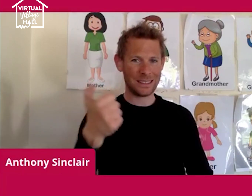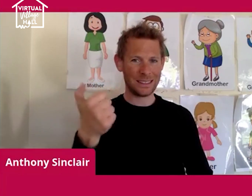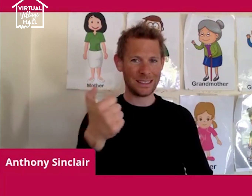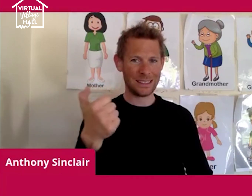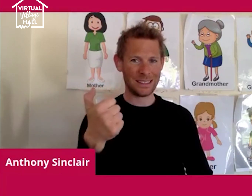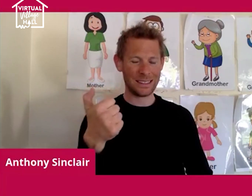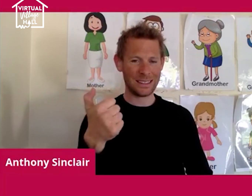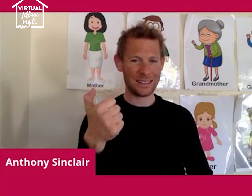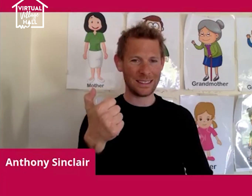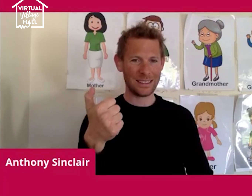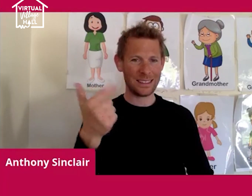16,